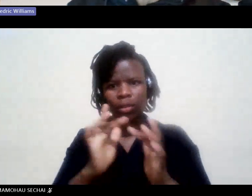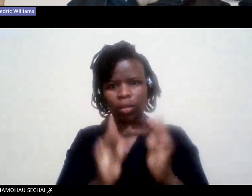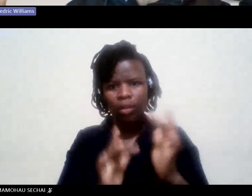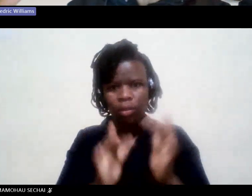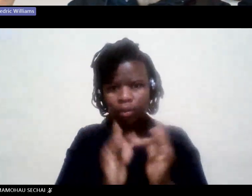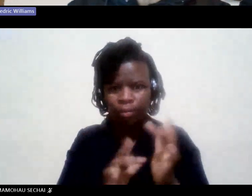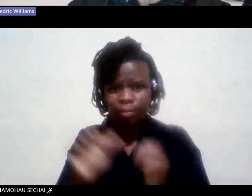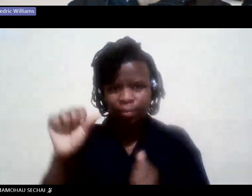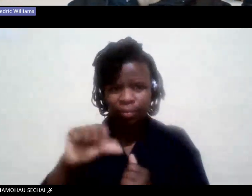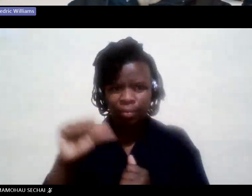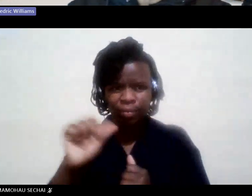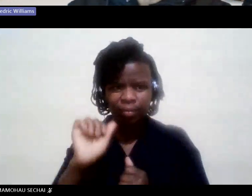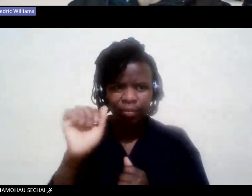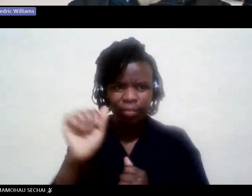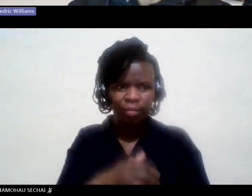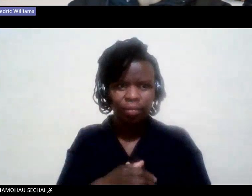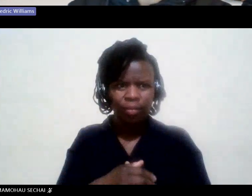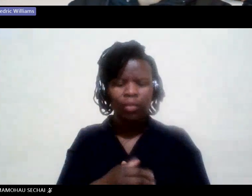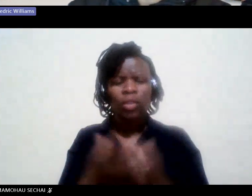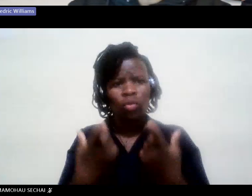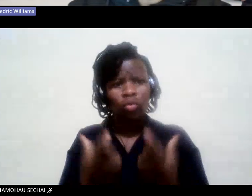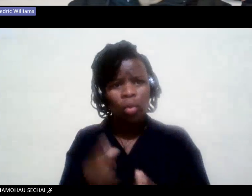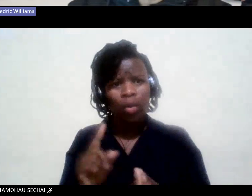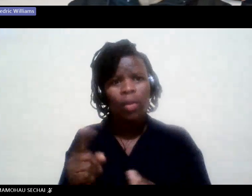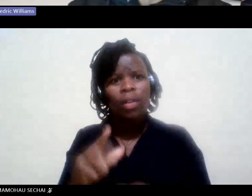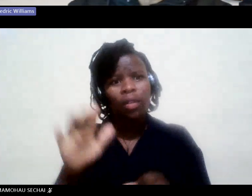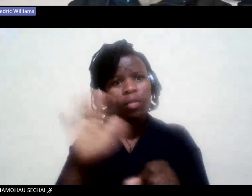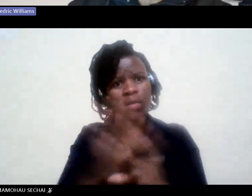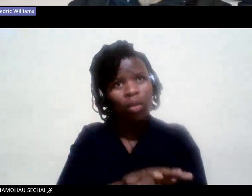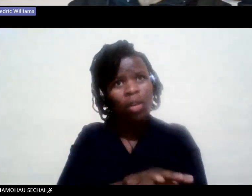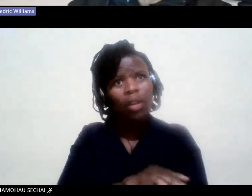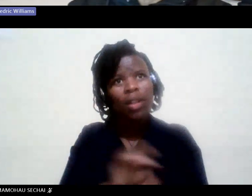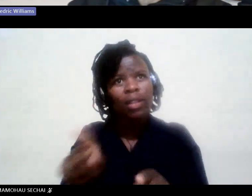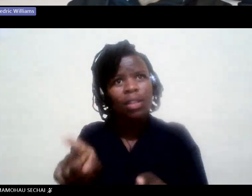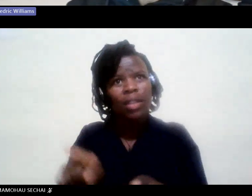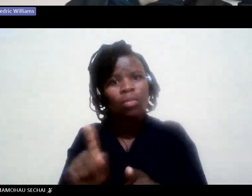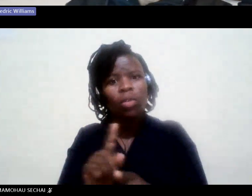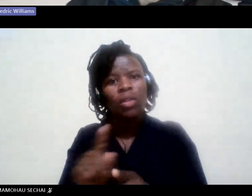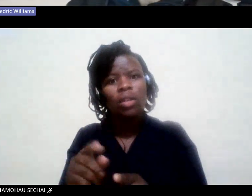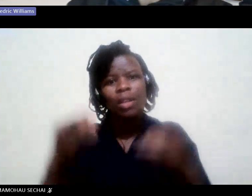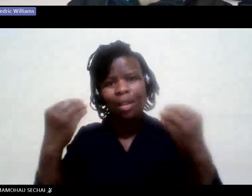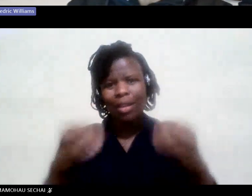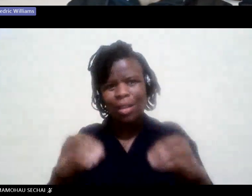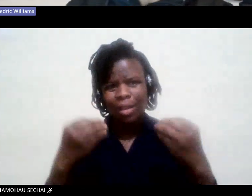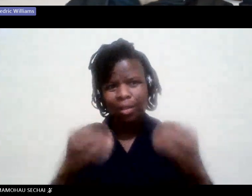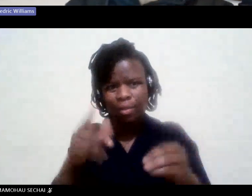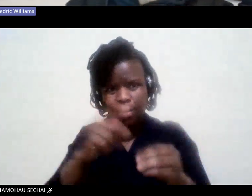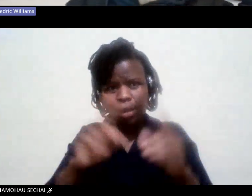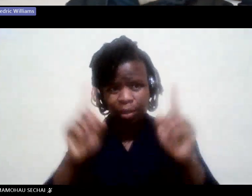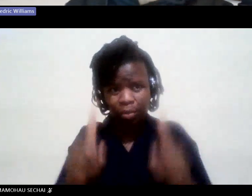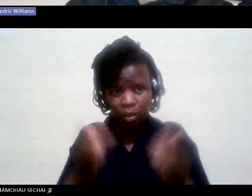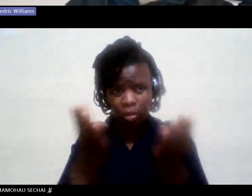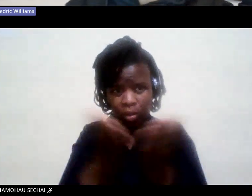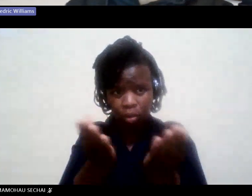that the numbers are there. And that's the reason why these special schools were operating